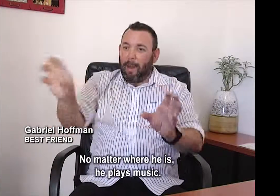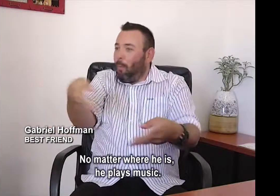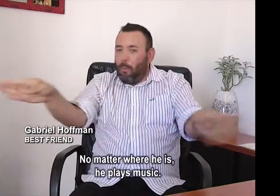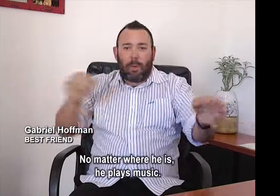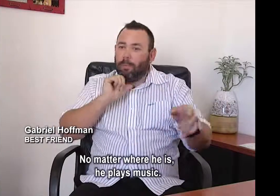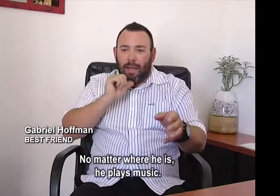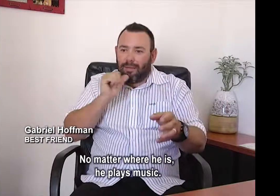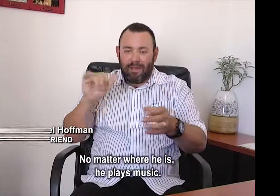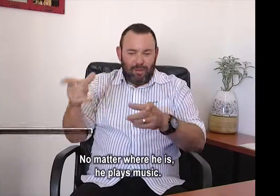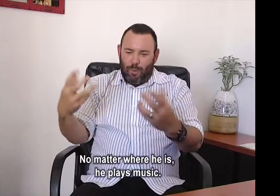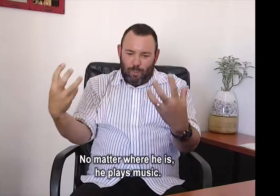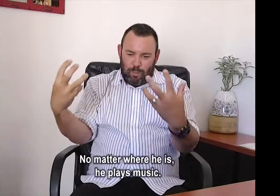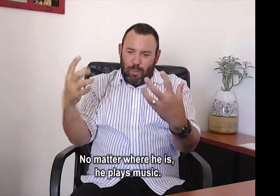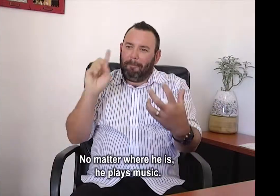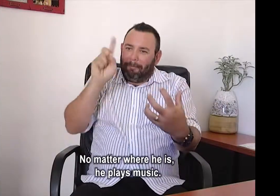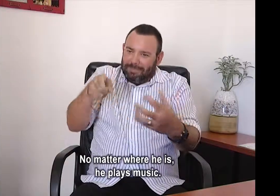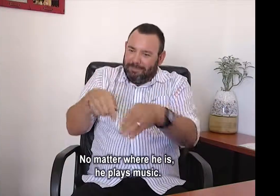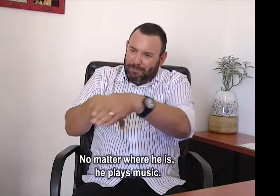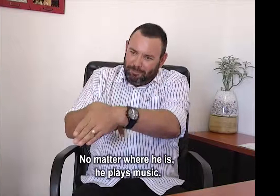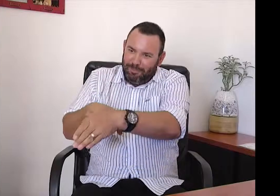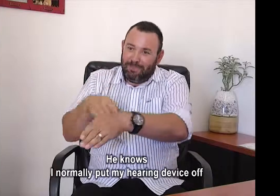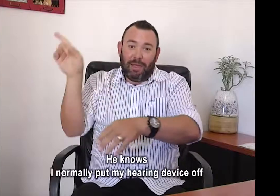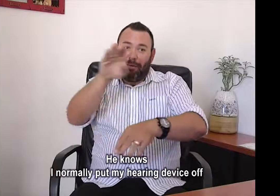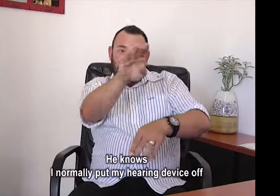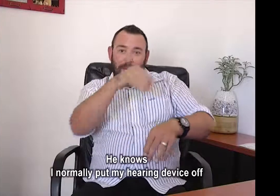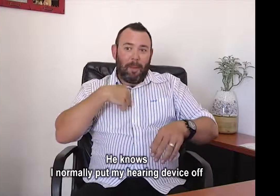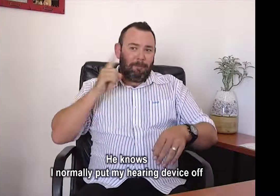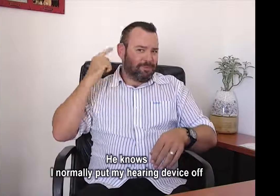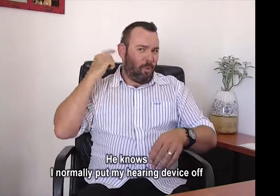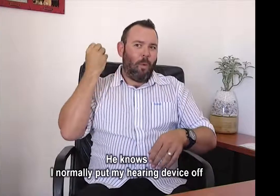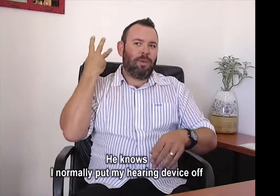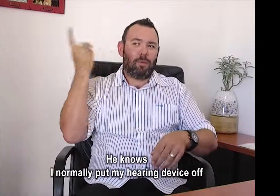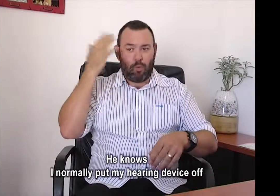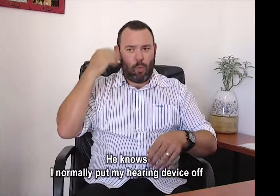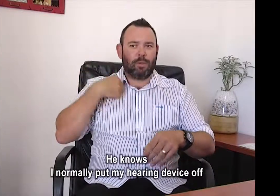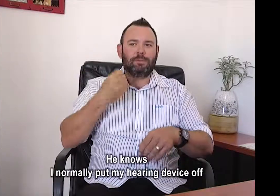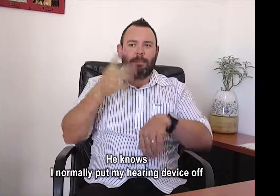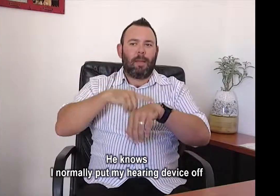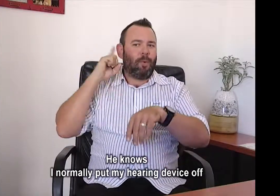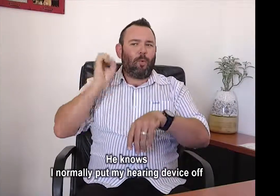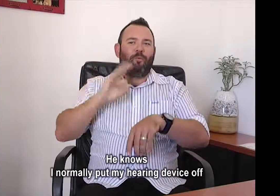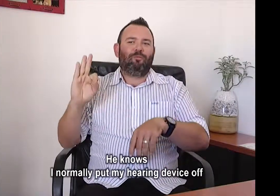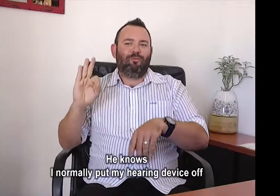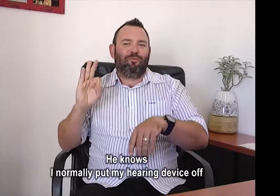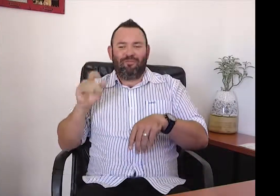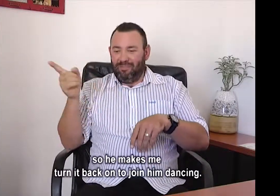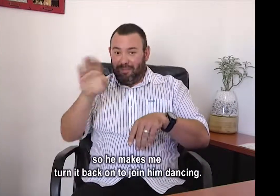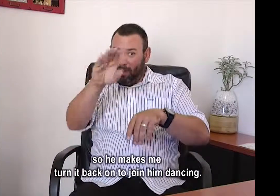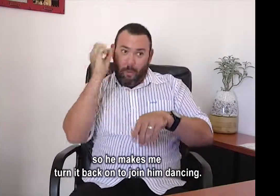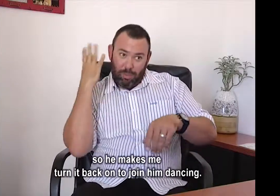No matter where he is, he plays music. He knows I normally put my hearing device off, so he makes me